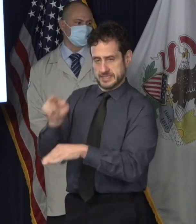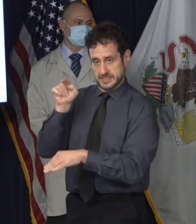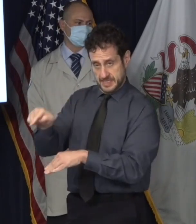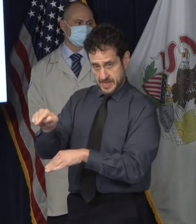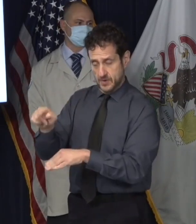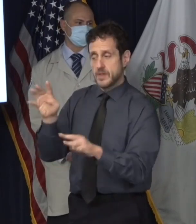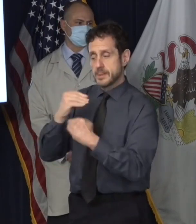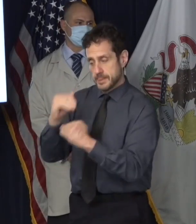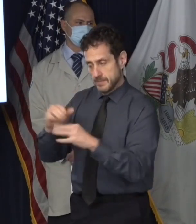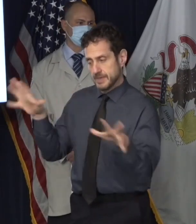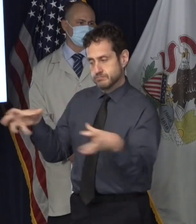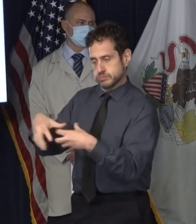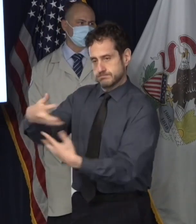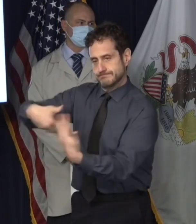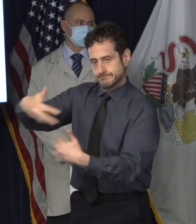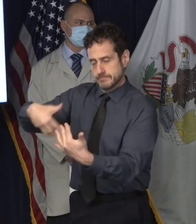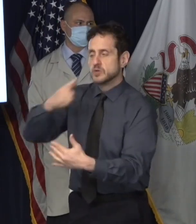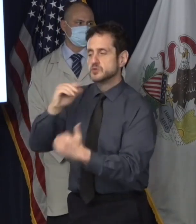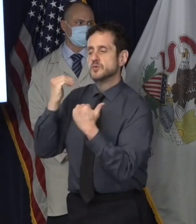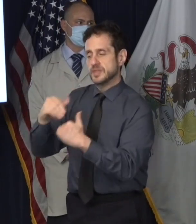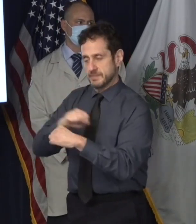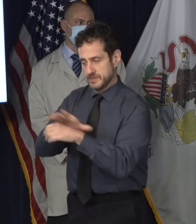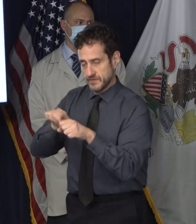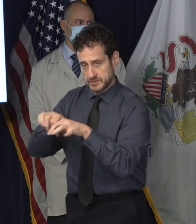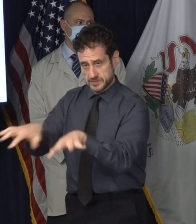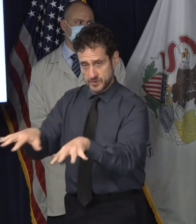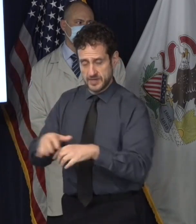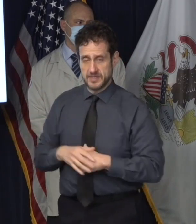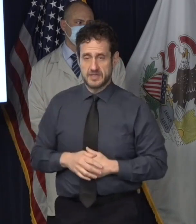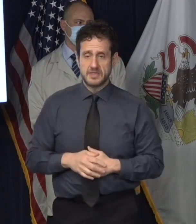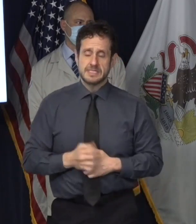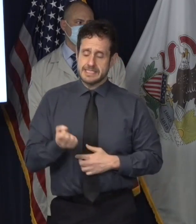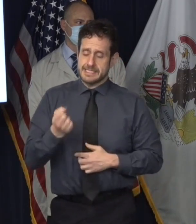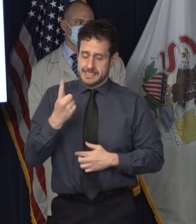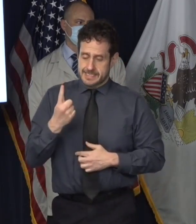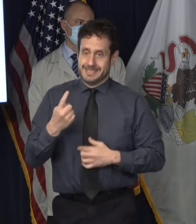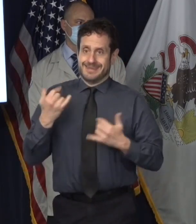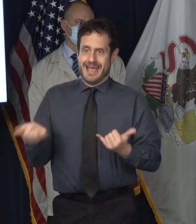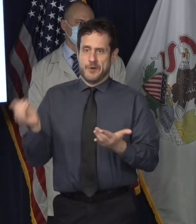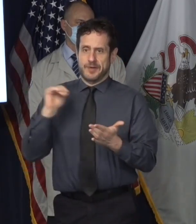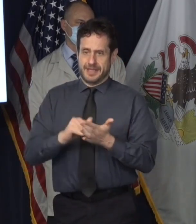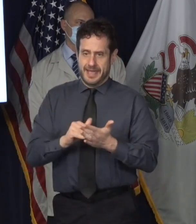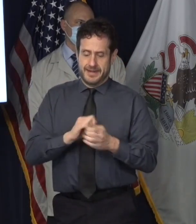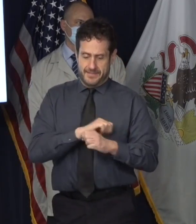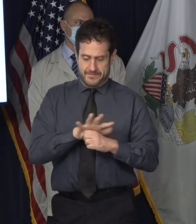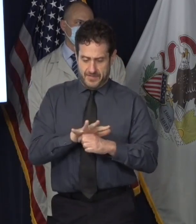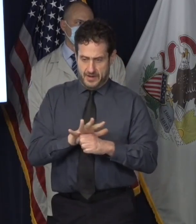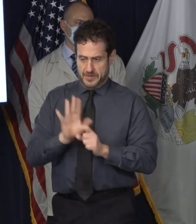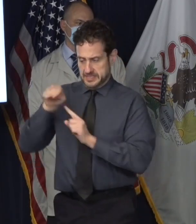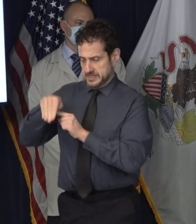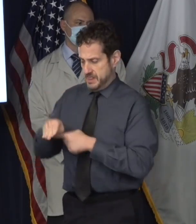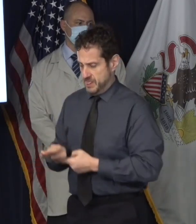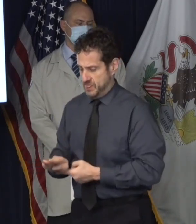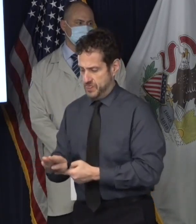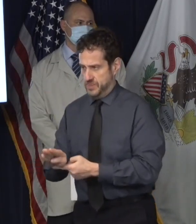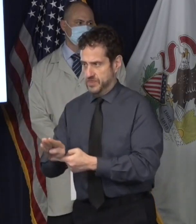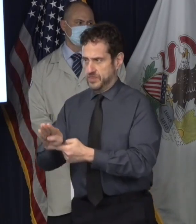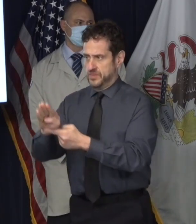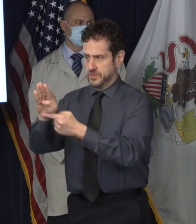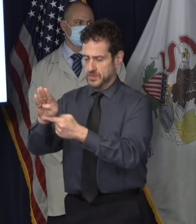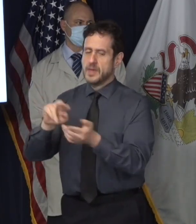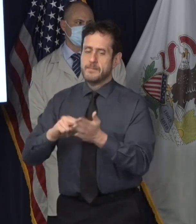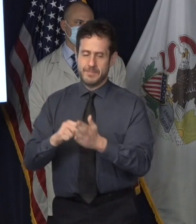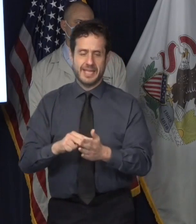virus. The new wave of the virus is disrupting small businesses in these regions, so they will